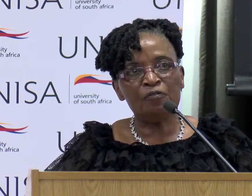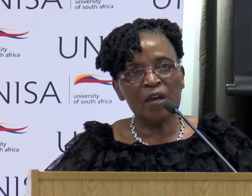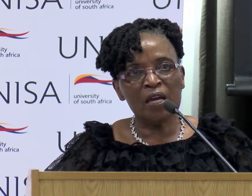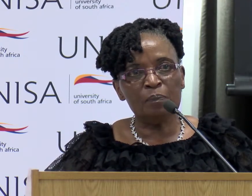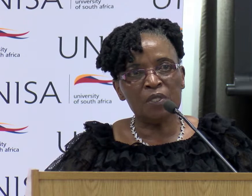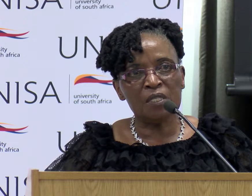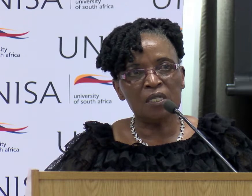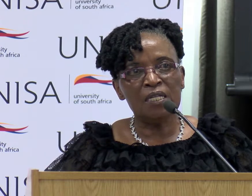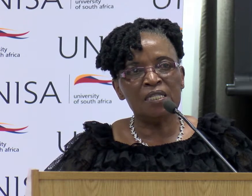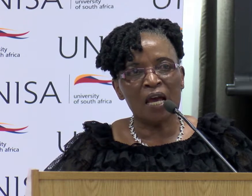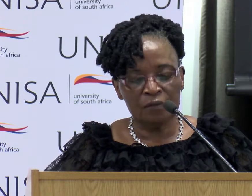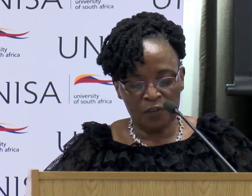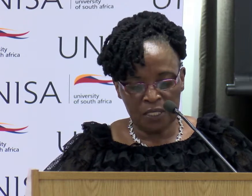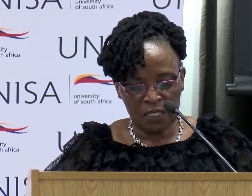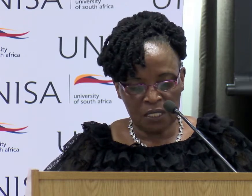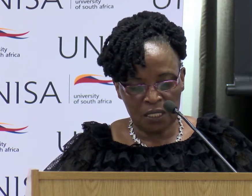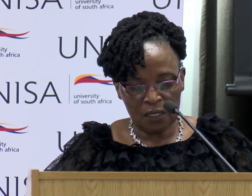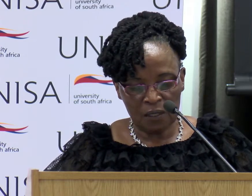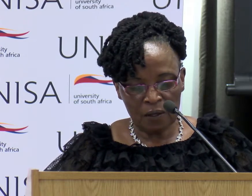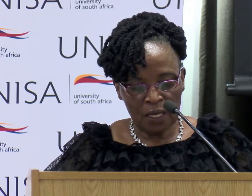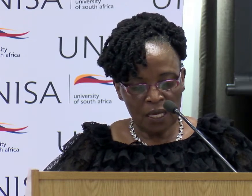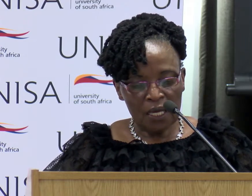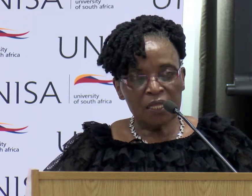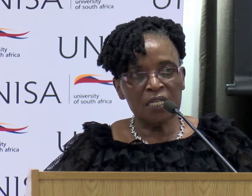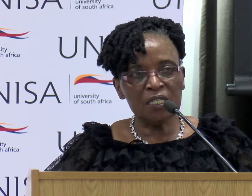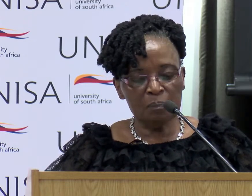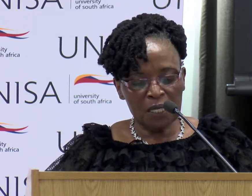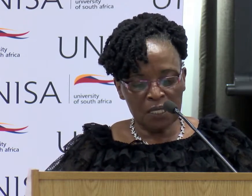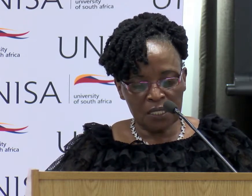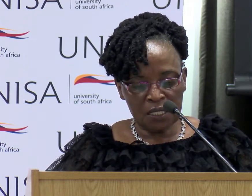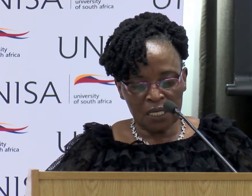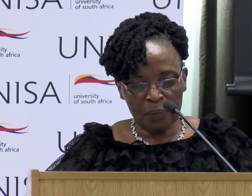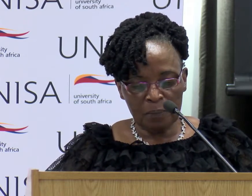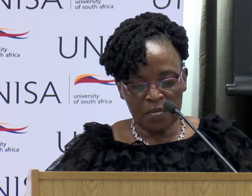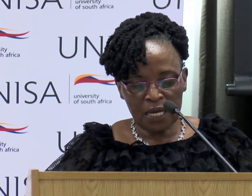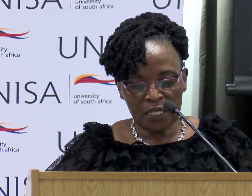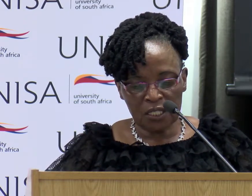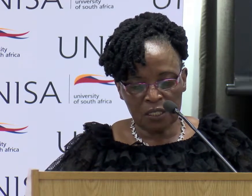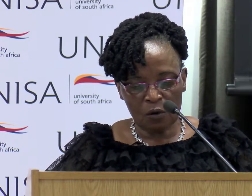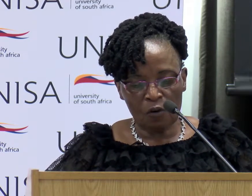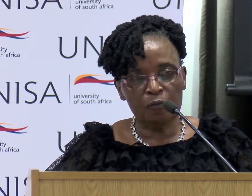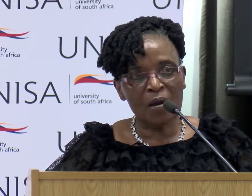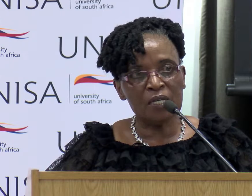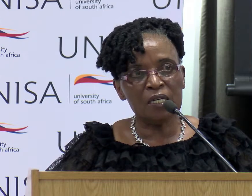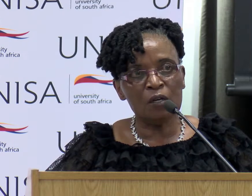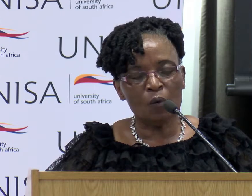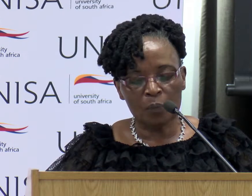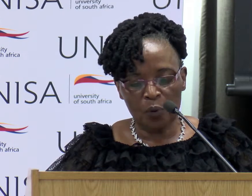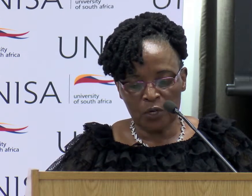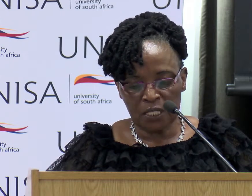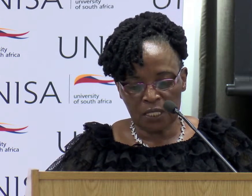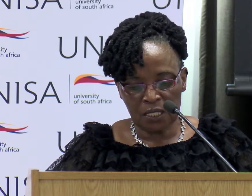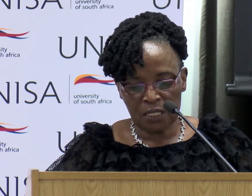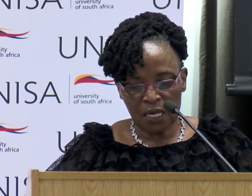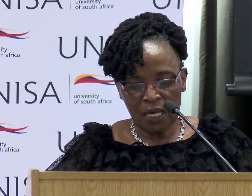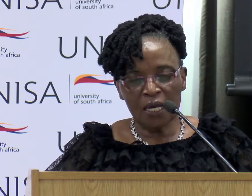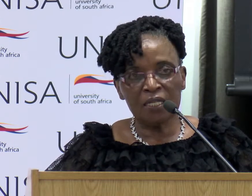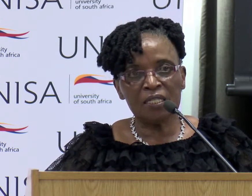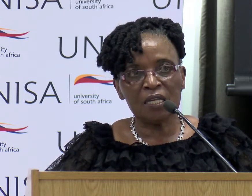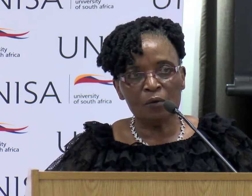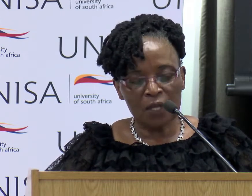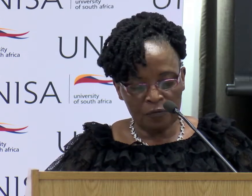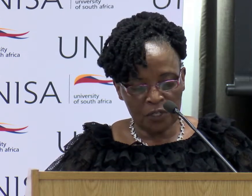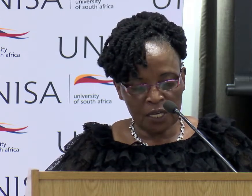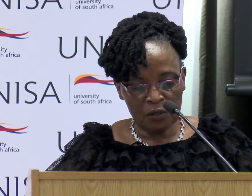but affirms diversity. This means the implementation of multilingual policies